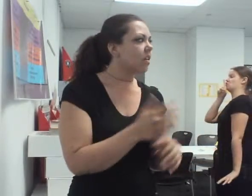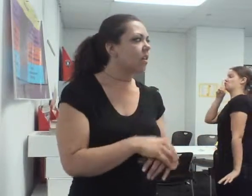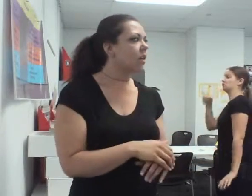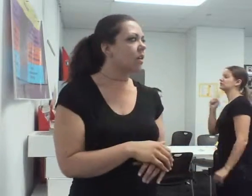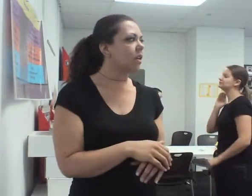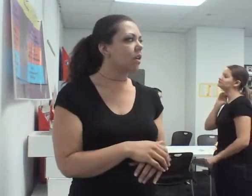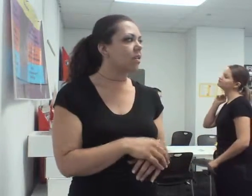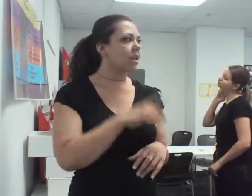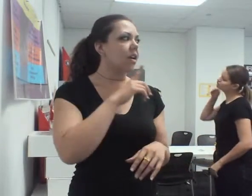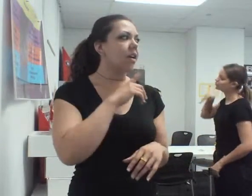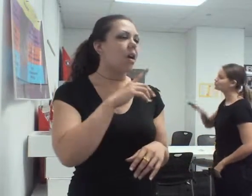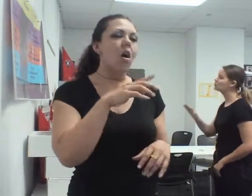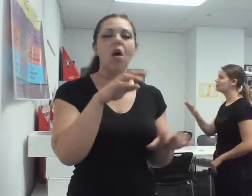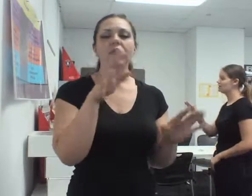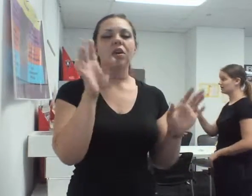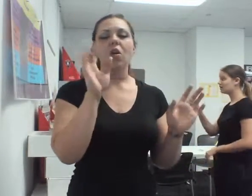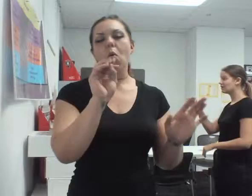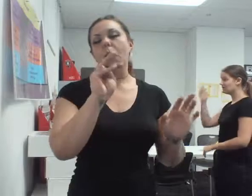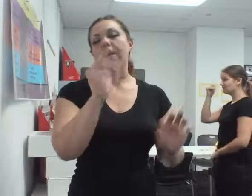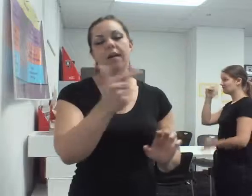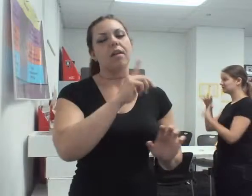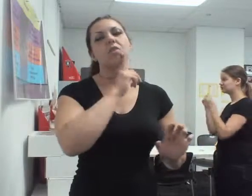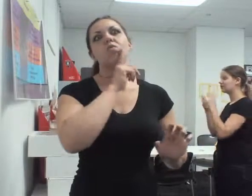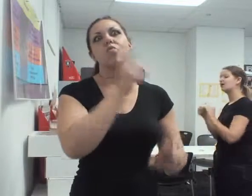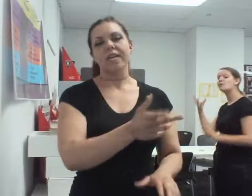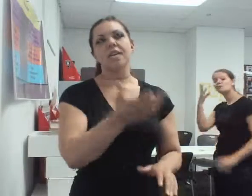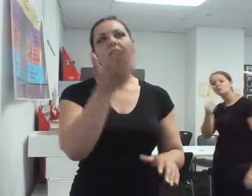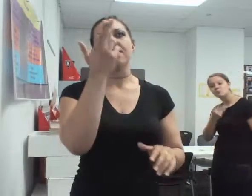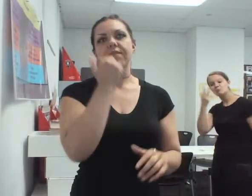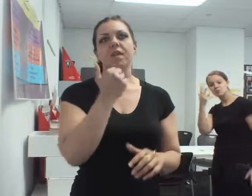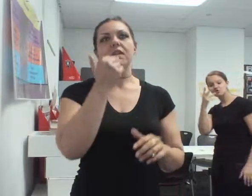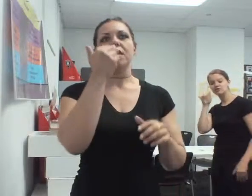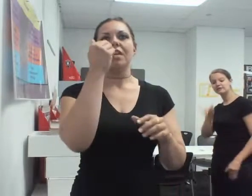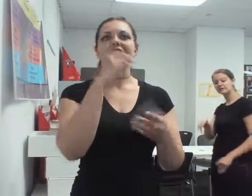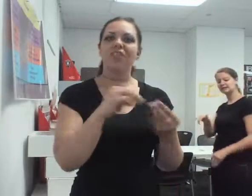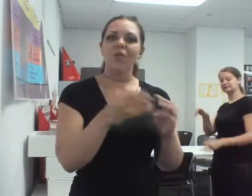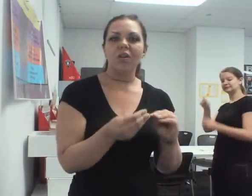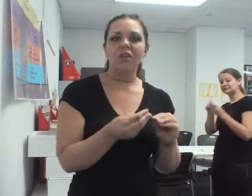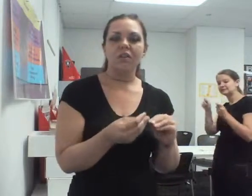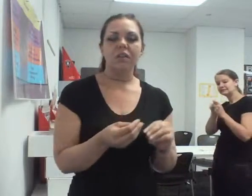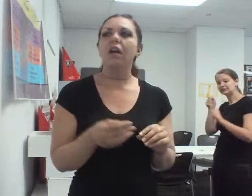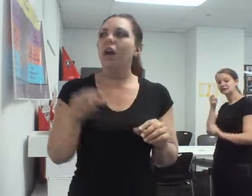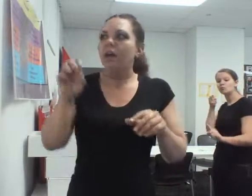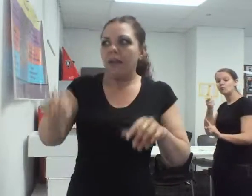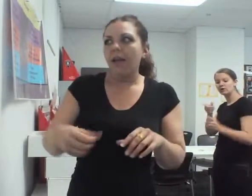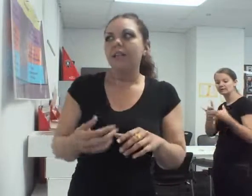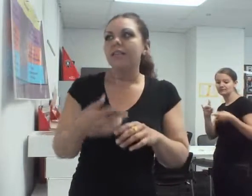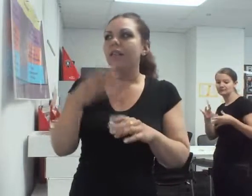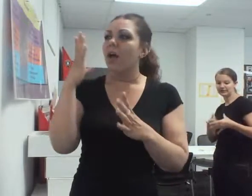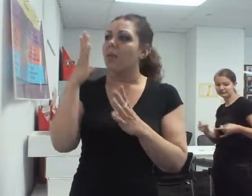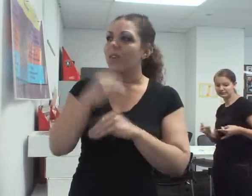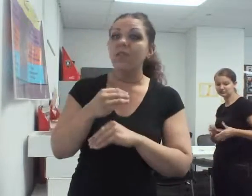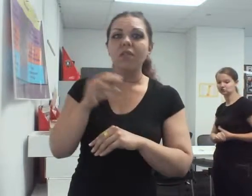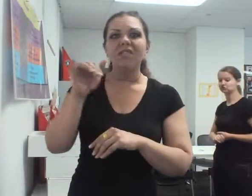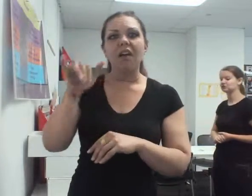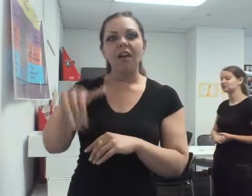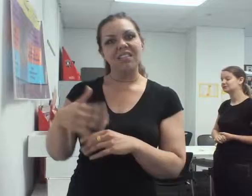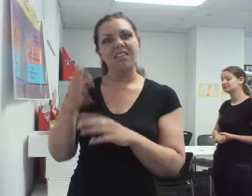story. Beautiful, because that gets to the heart of the message. Your inflection is